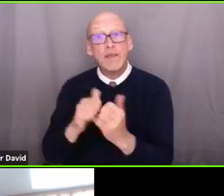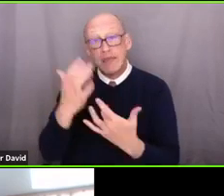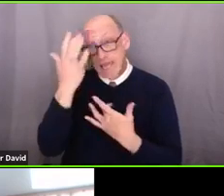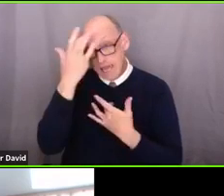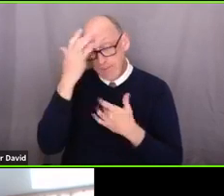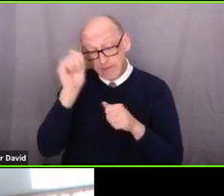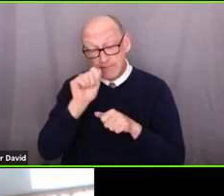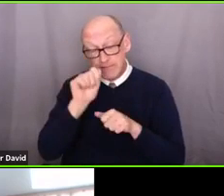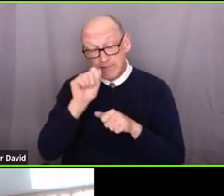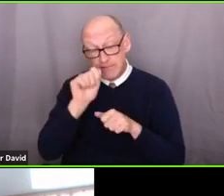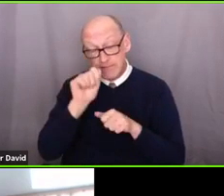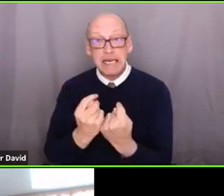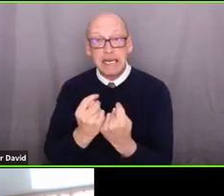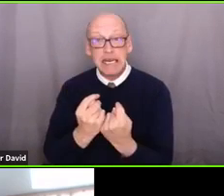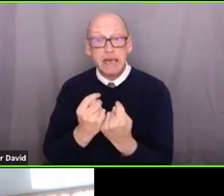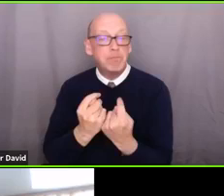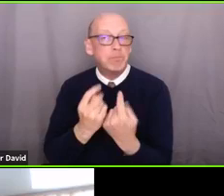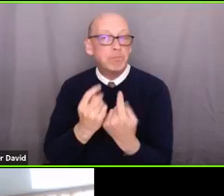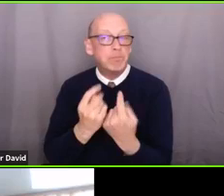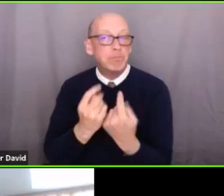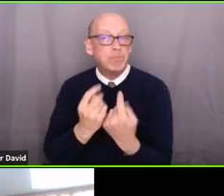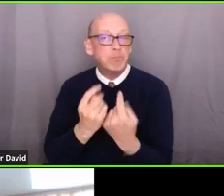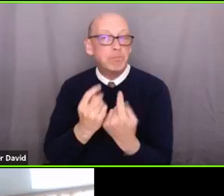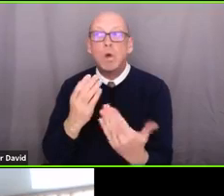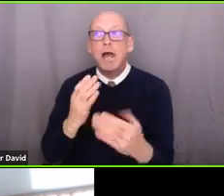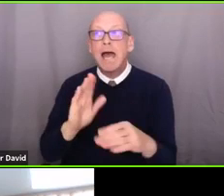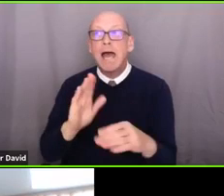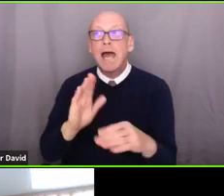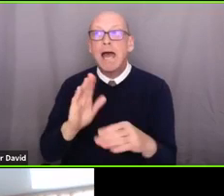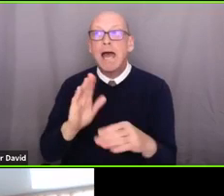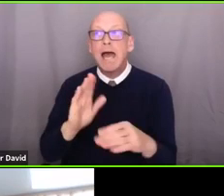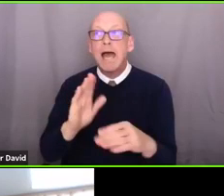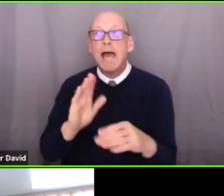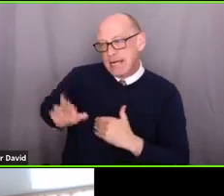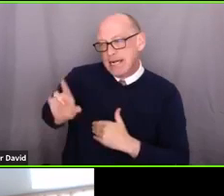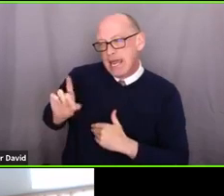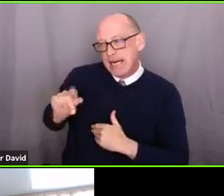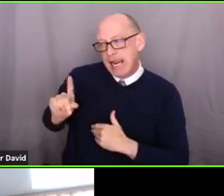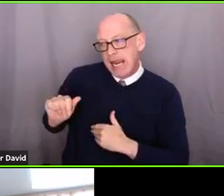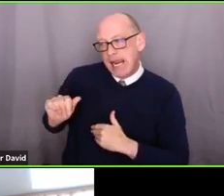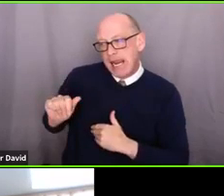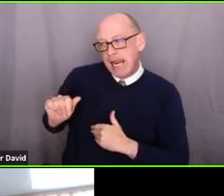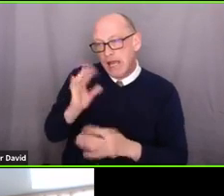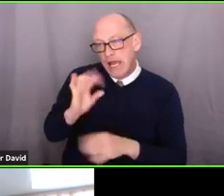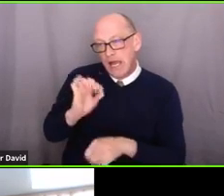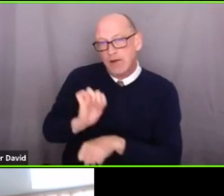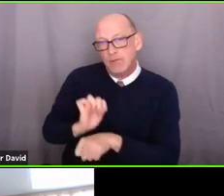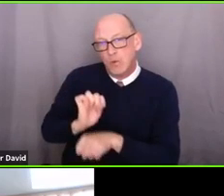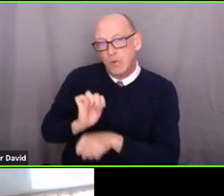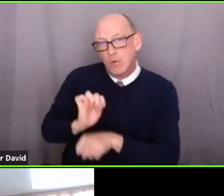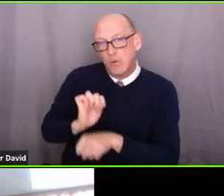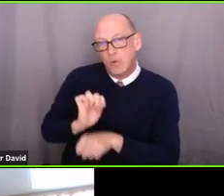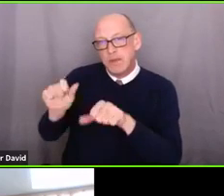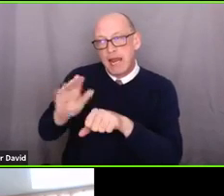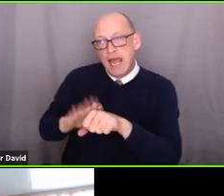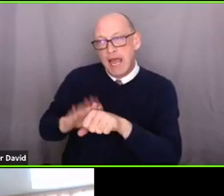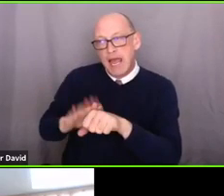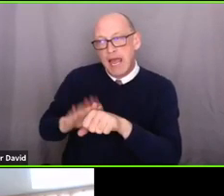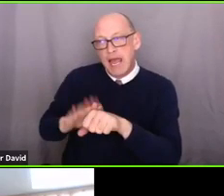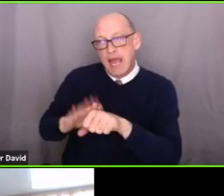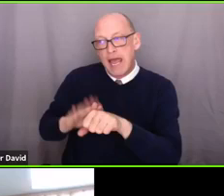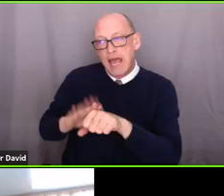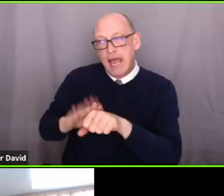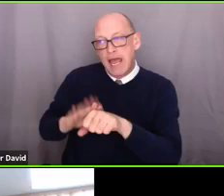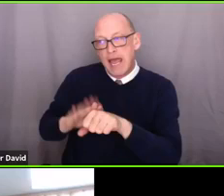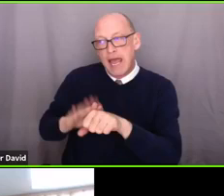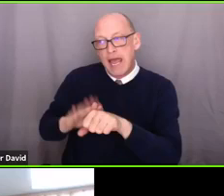I honestly don't know sort of on the back end data. I know that a lot of efforts right now have really been spent on at least making sure we get that education